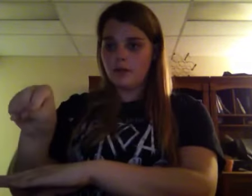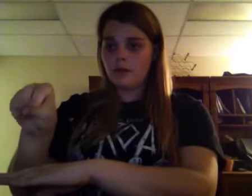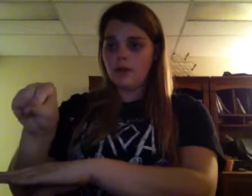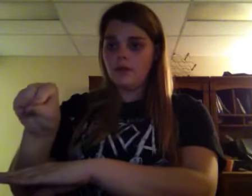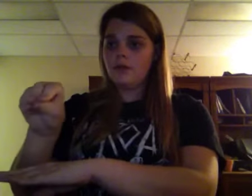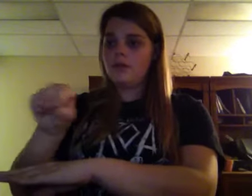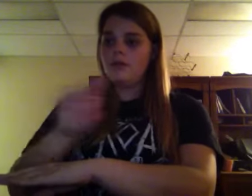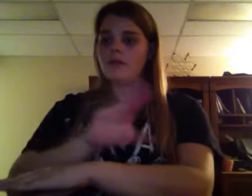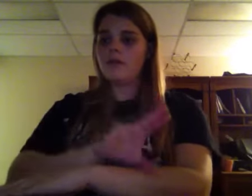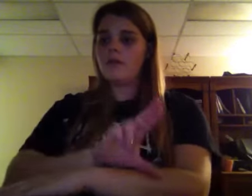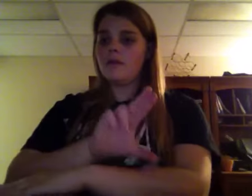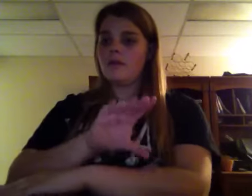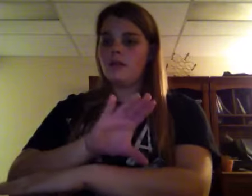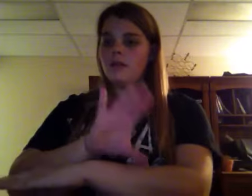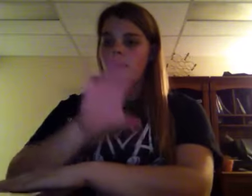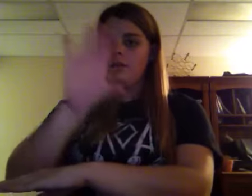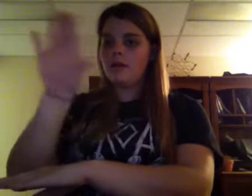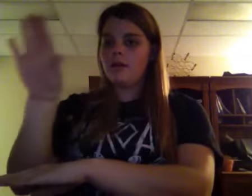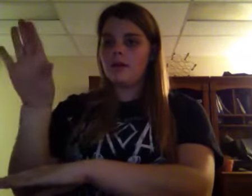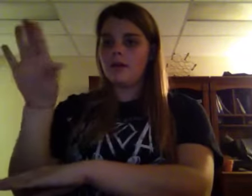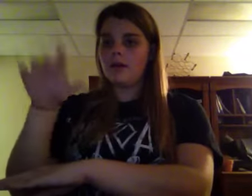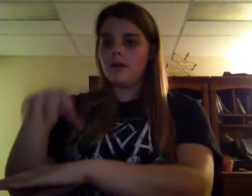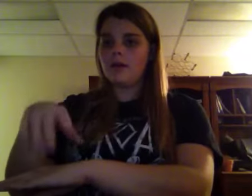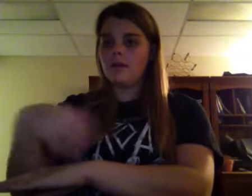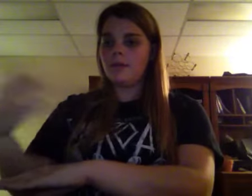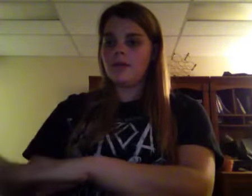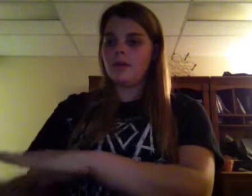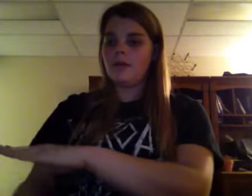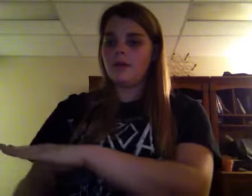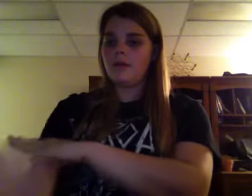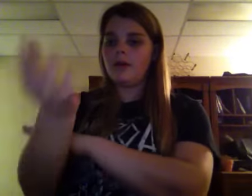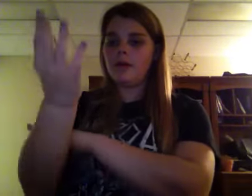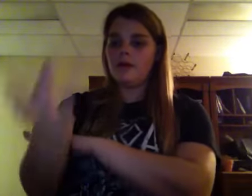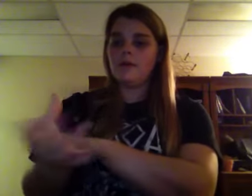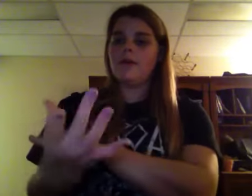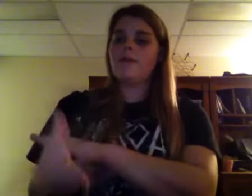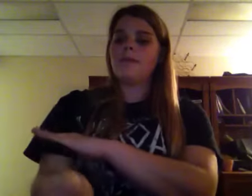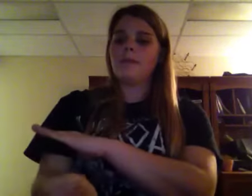8:30. So it's coming up, or I could do it